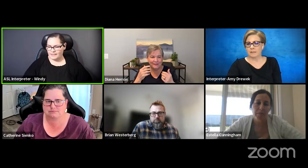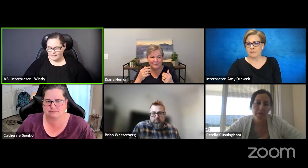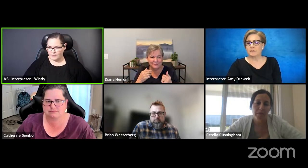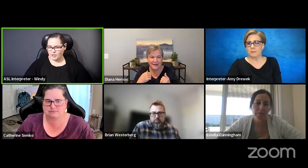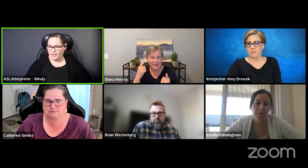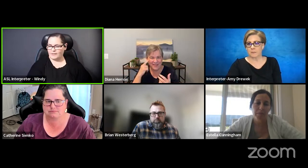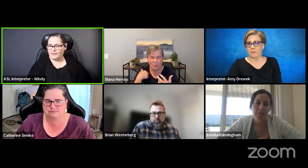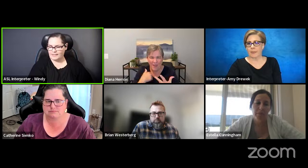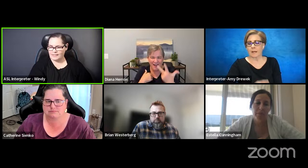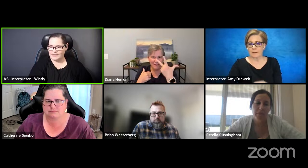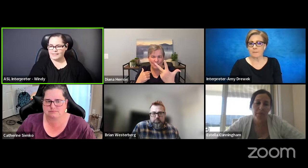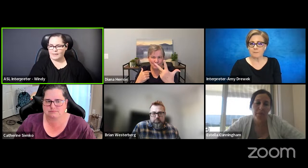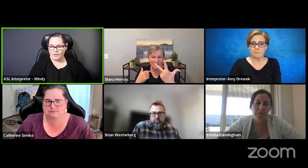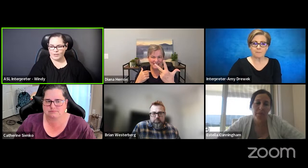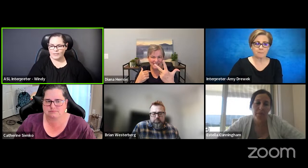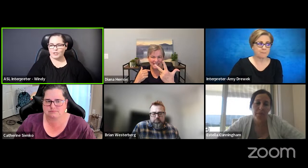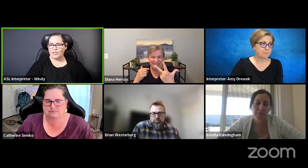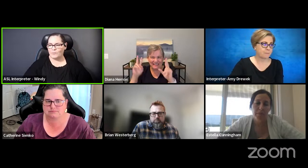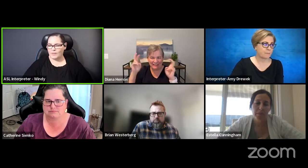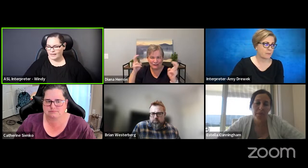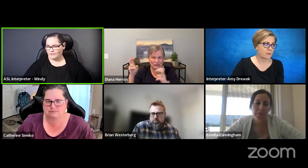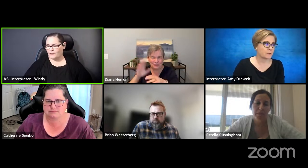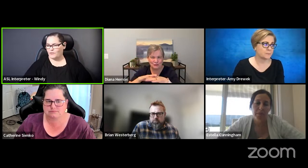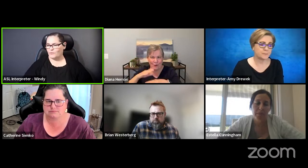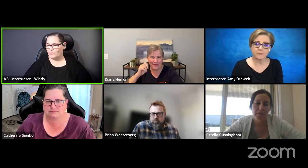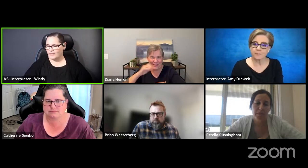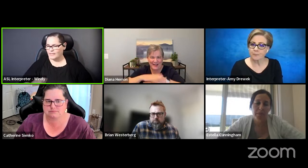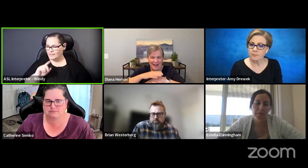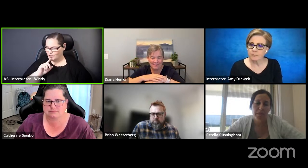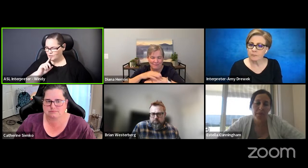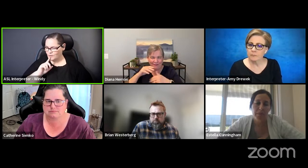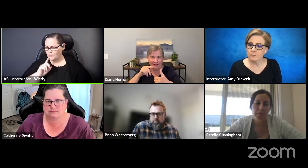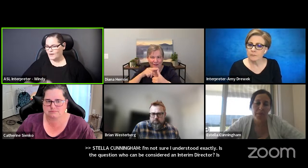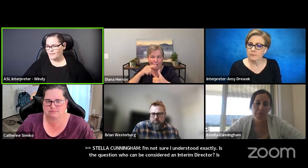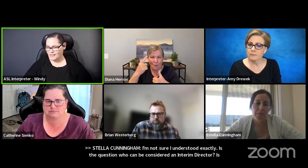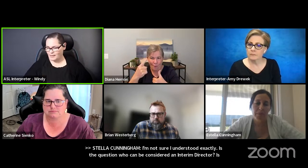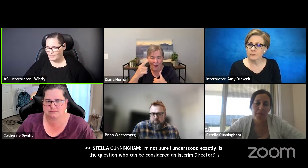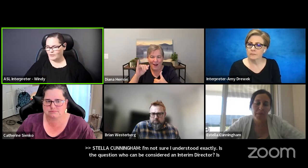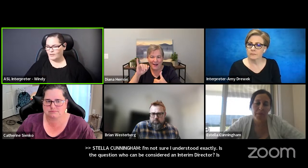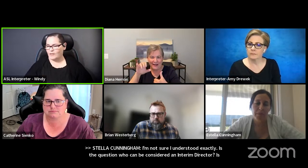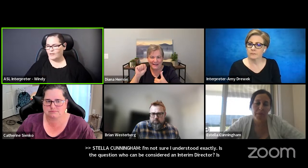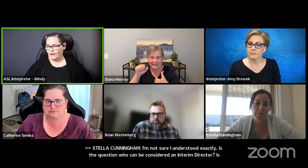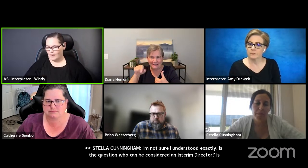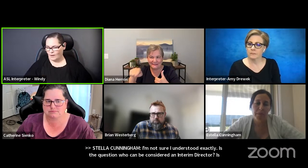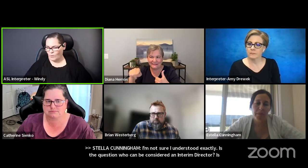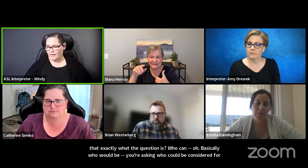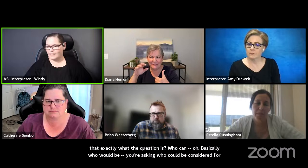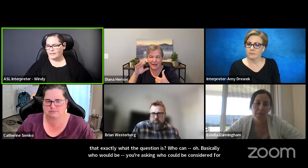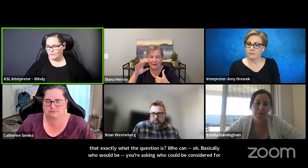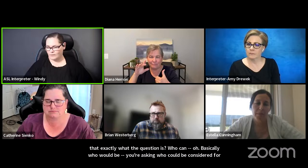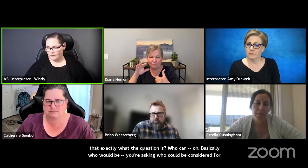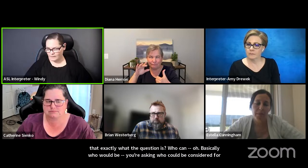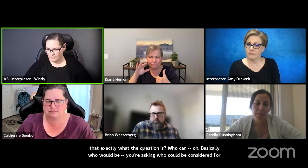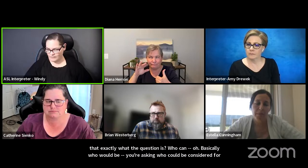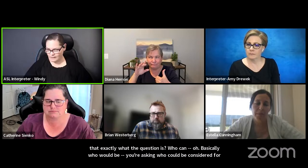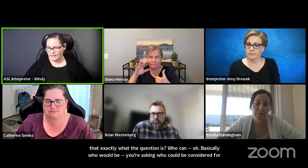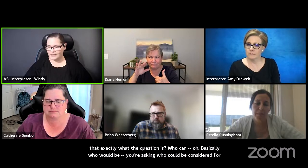That Actually, this is Commissioner Herron. This is a separate question. We have 3 issues on the table.